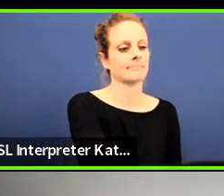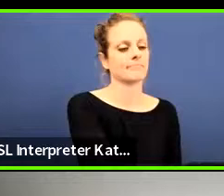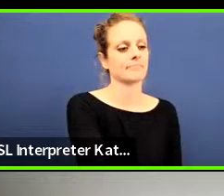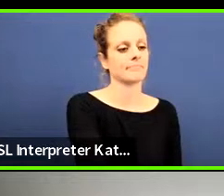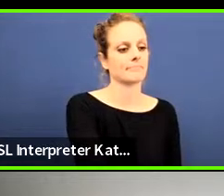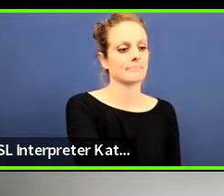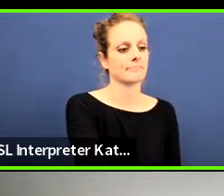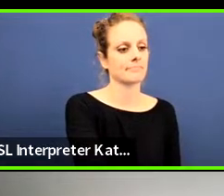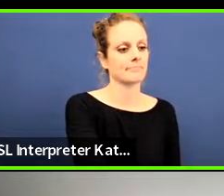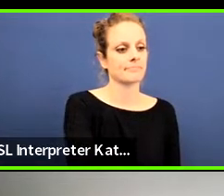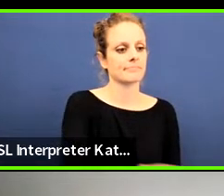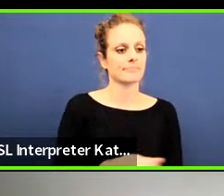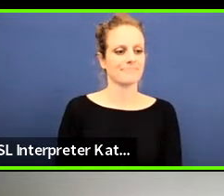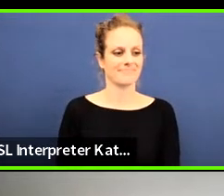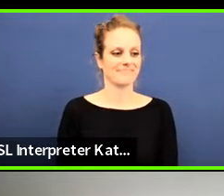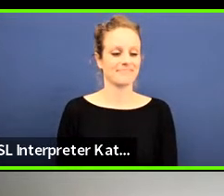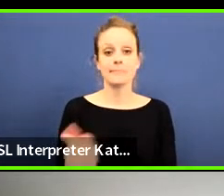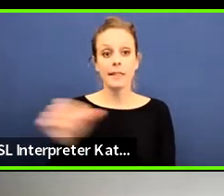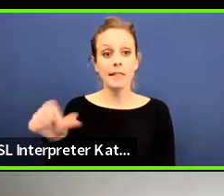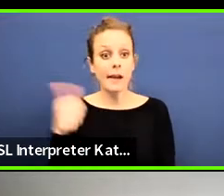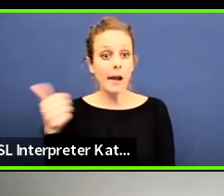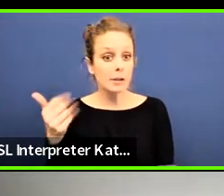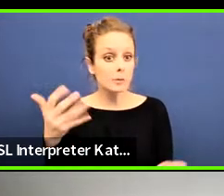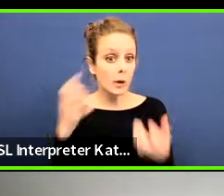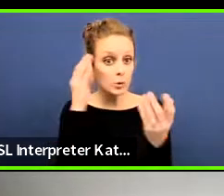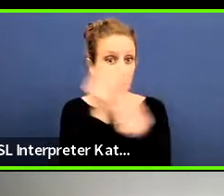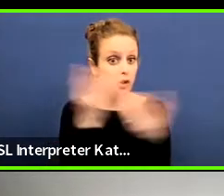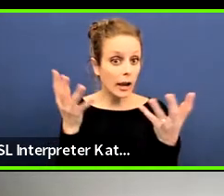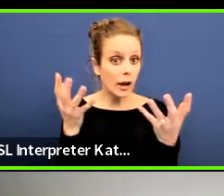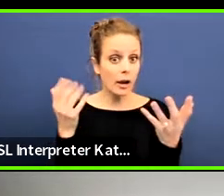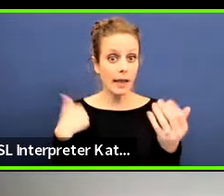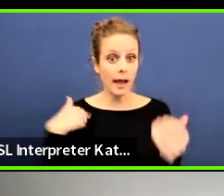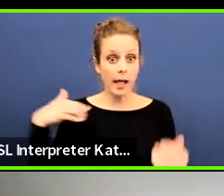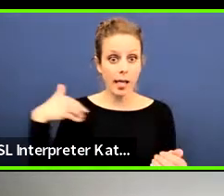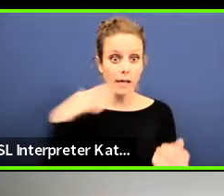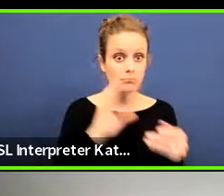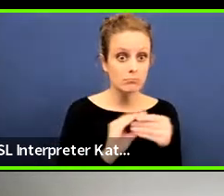anything else that we want to share with the group that we missed?